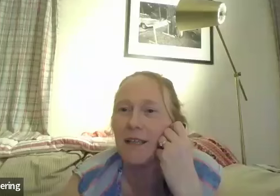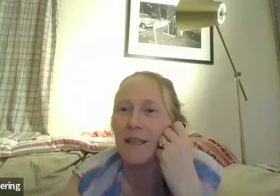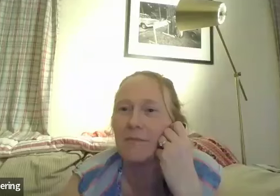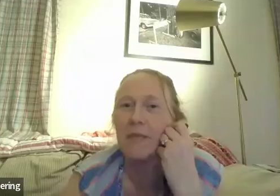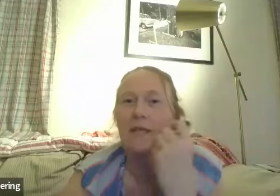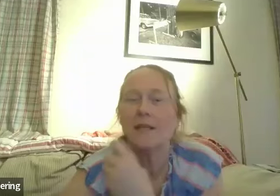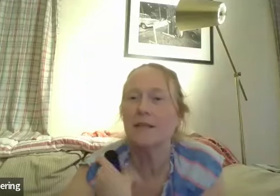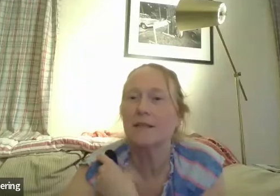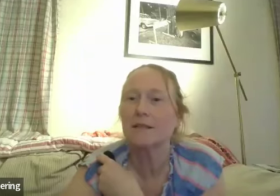see. Mint.